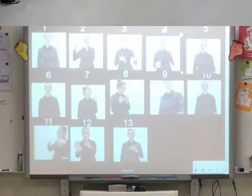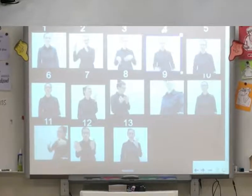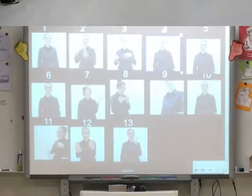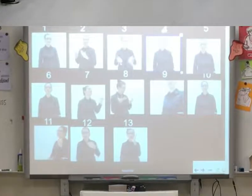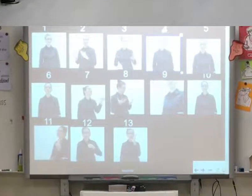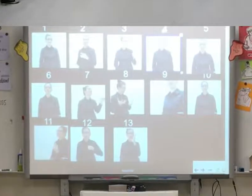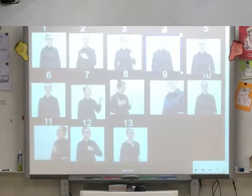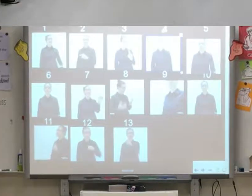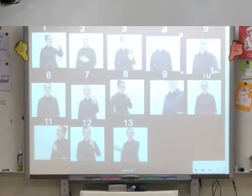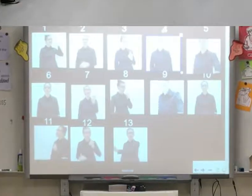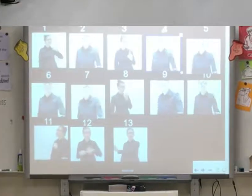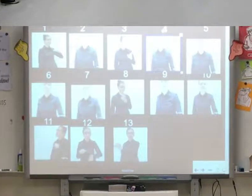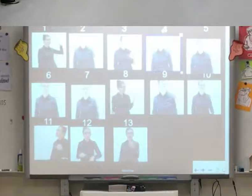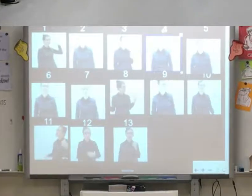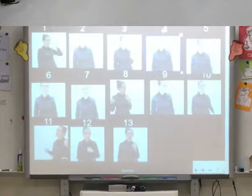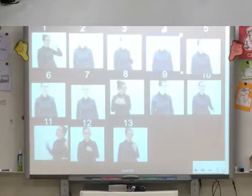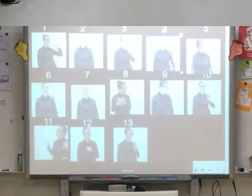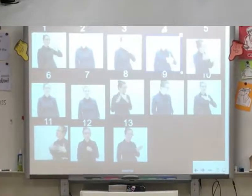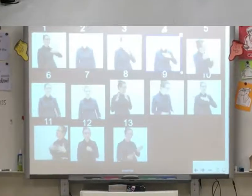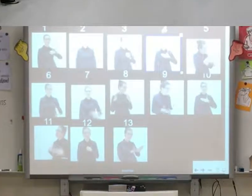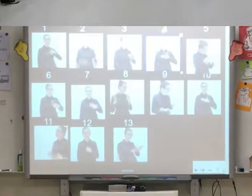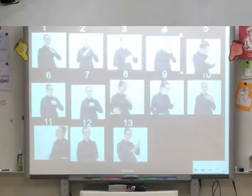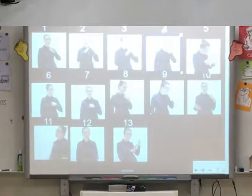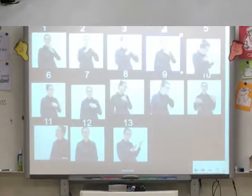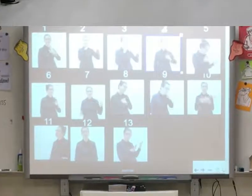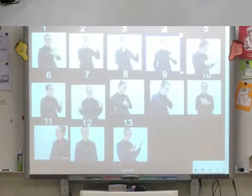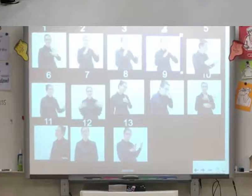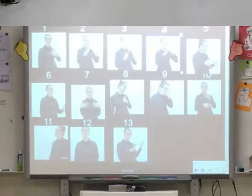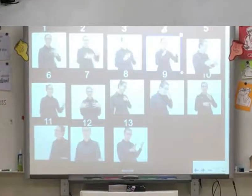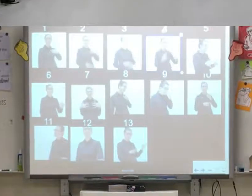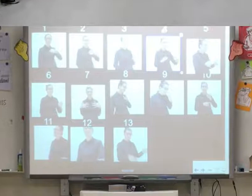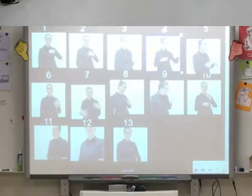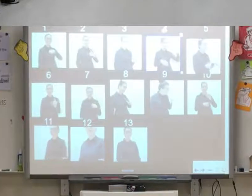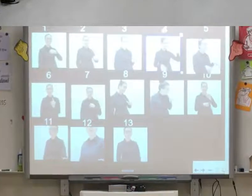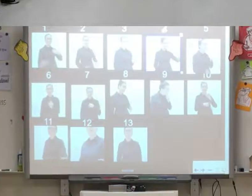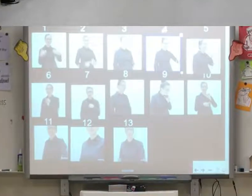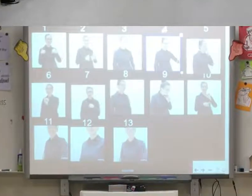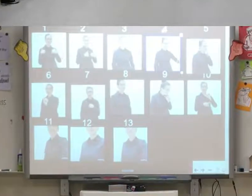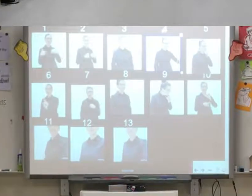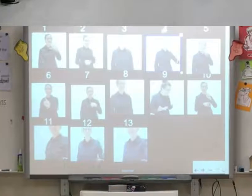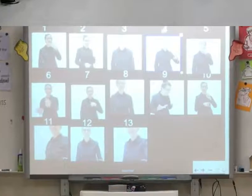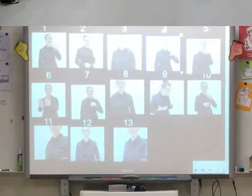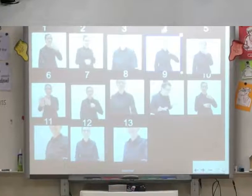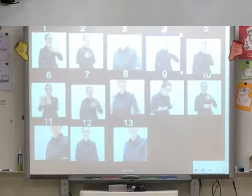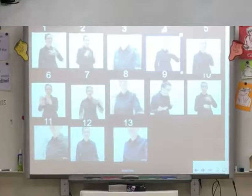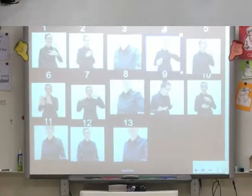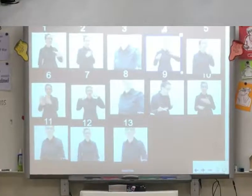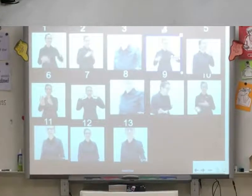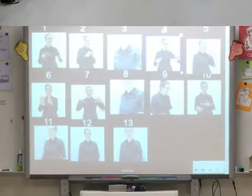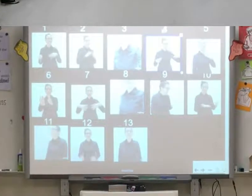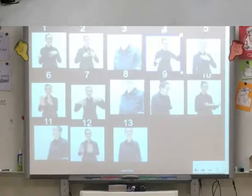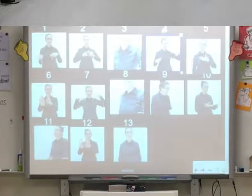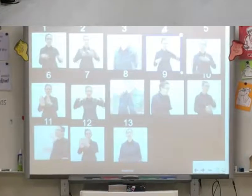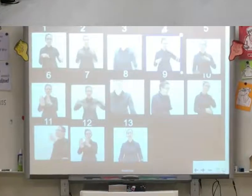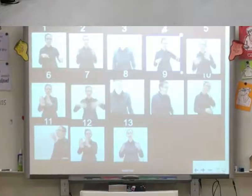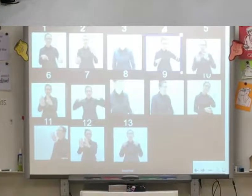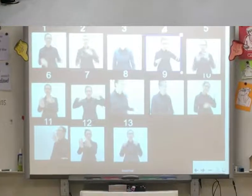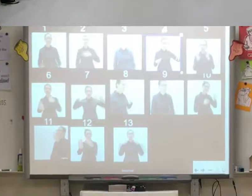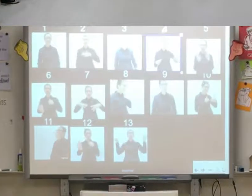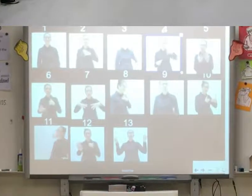Yeah, 'cause 5 doesn't make sense. Oh, after what 5 say, first of all? No, the one we just moved from 4 needs to go to